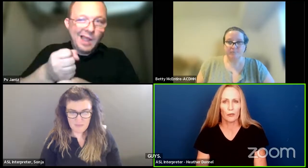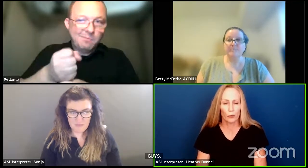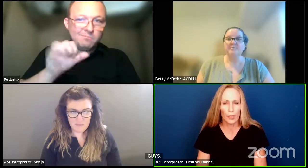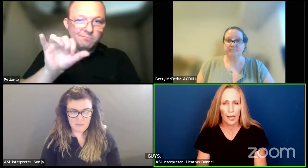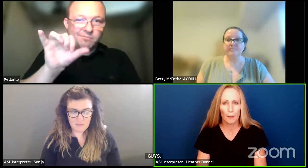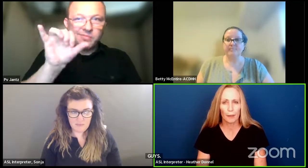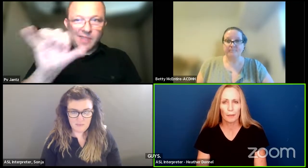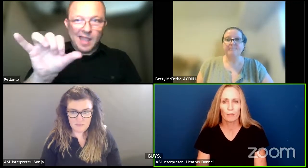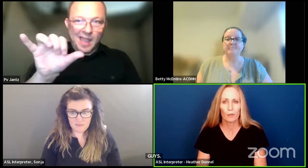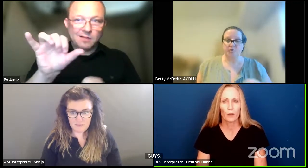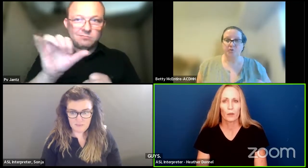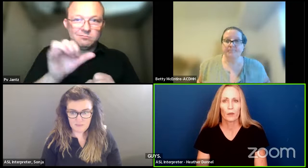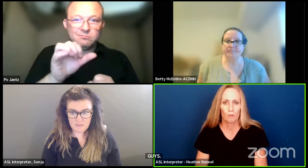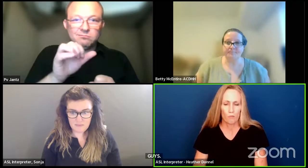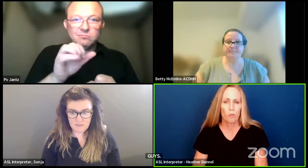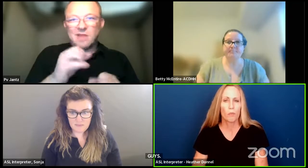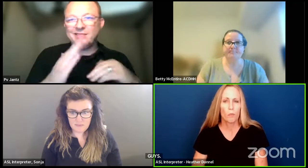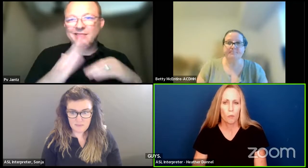a brief recap,